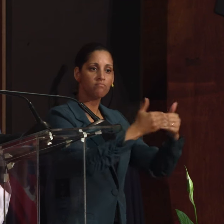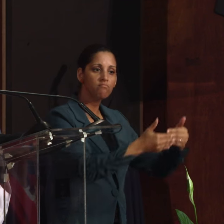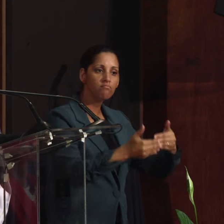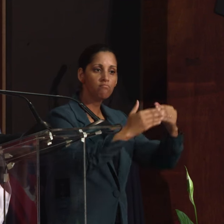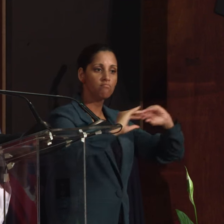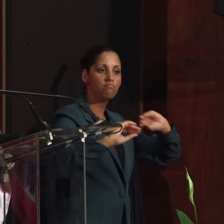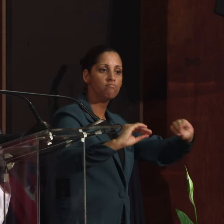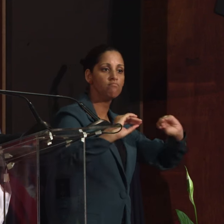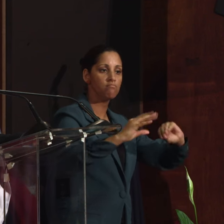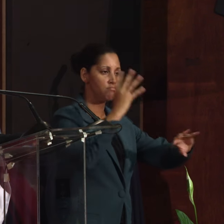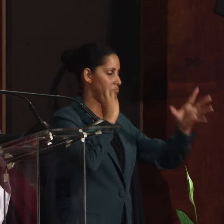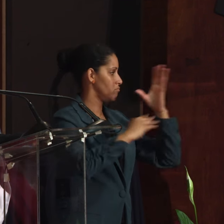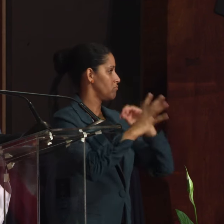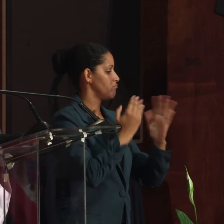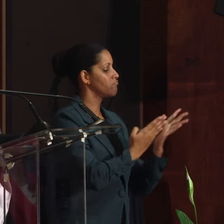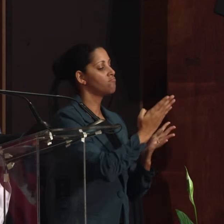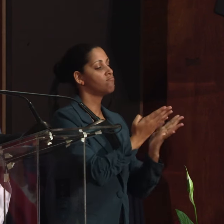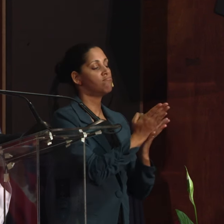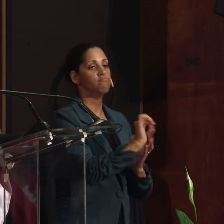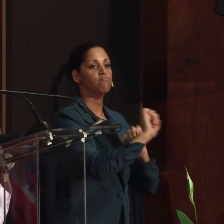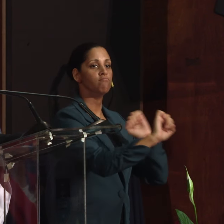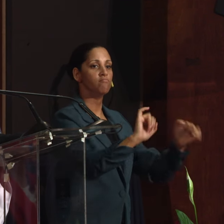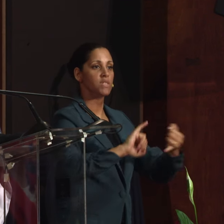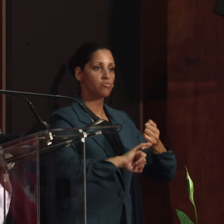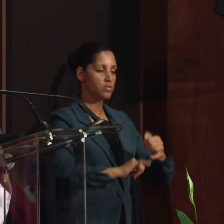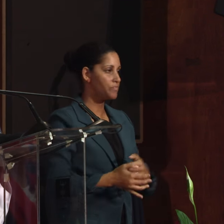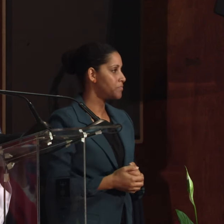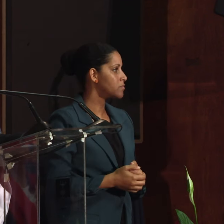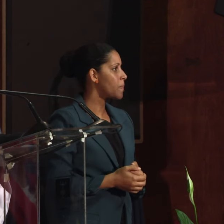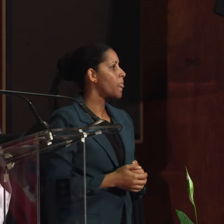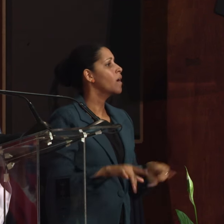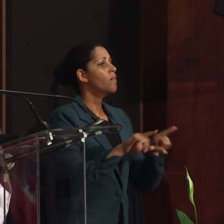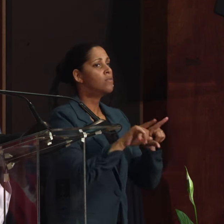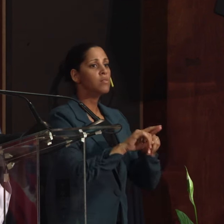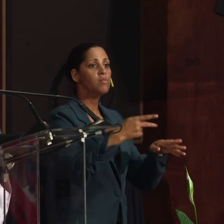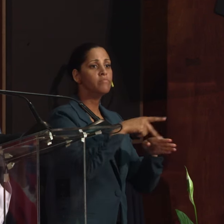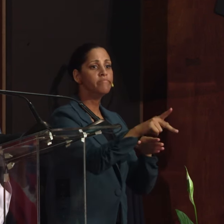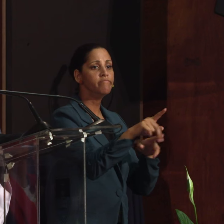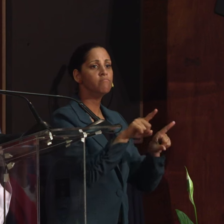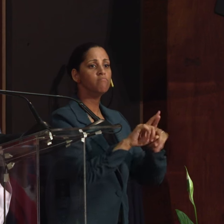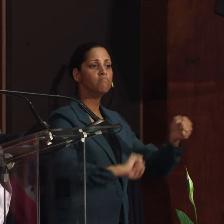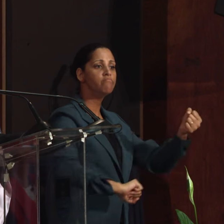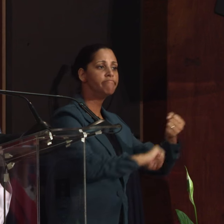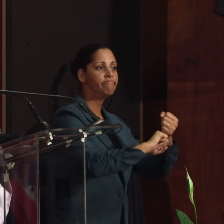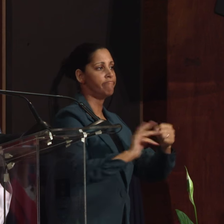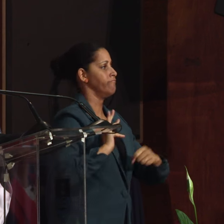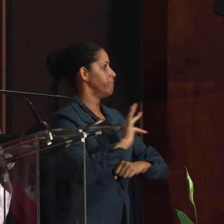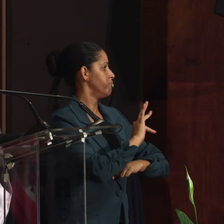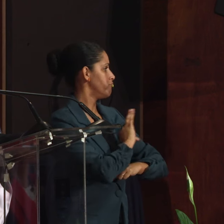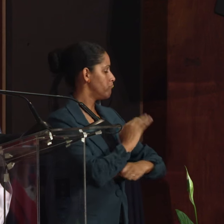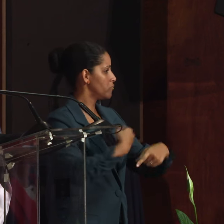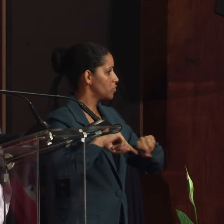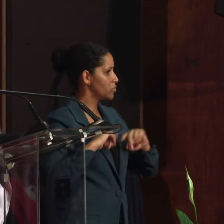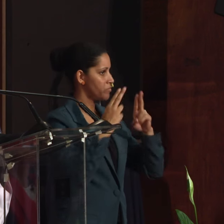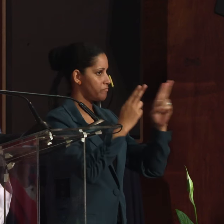and learning of their respective subjects. The professional and support staff who keep the university wheels